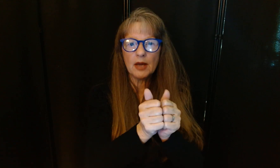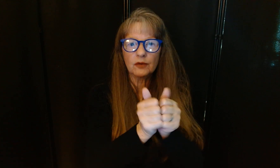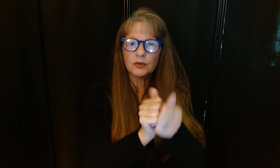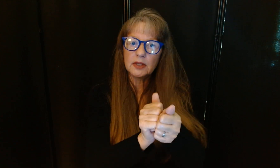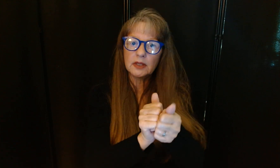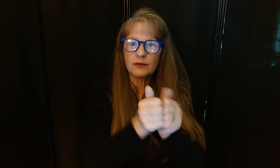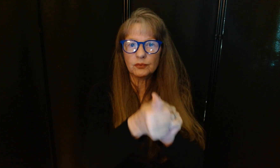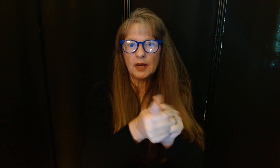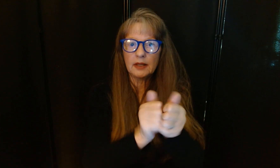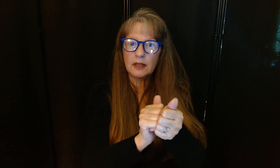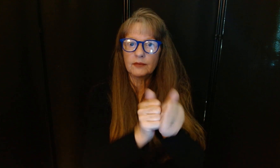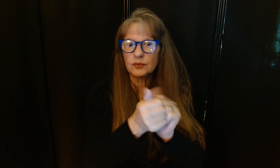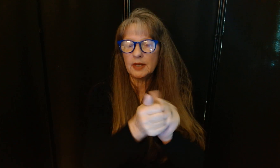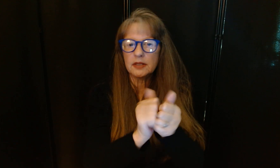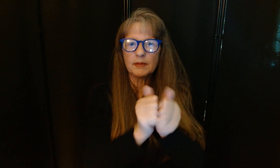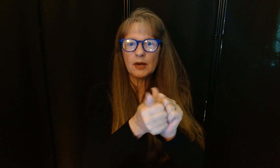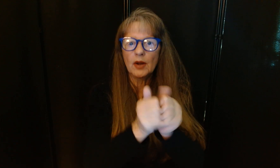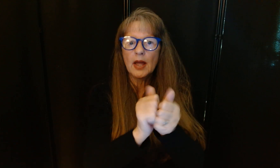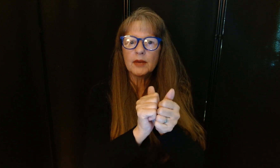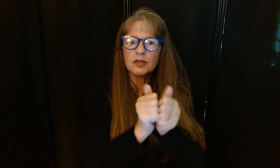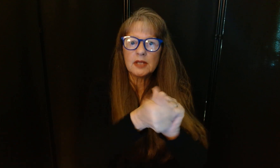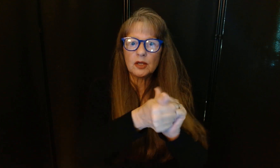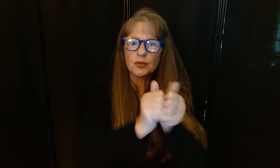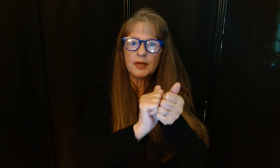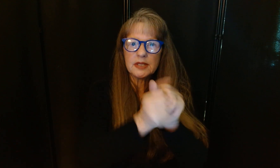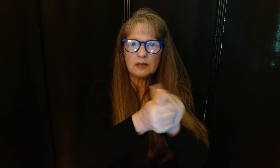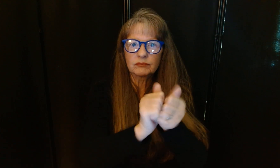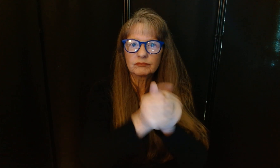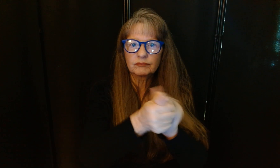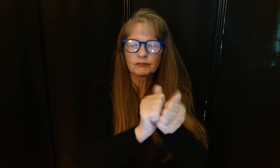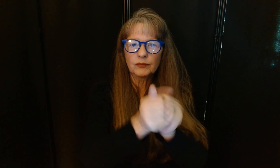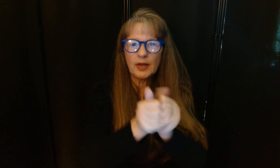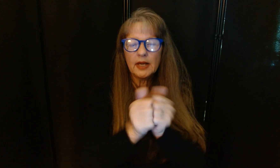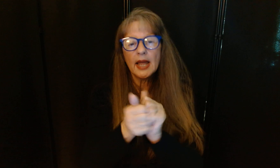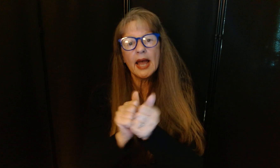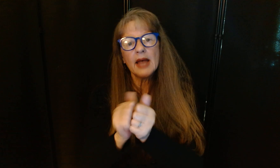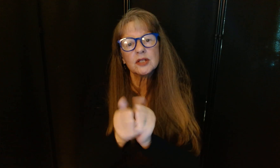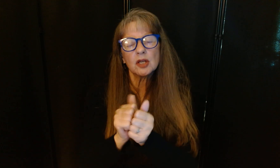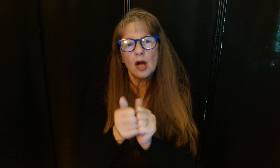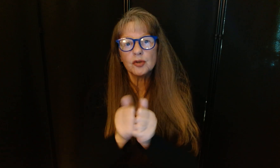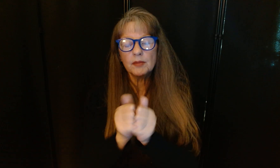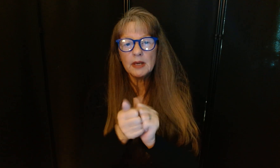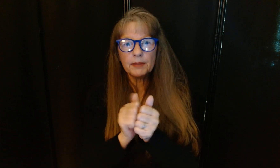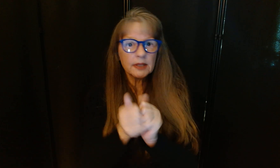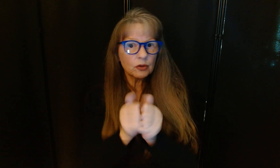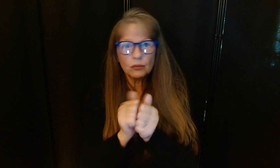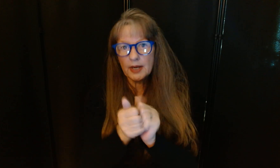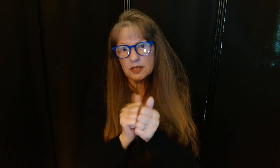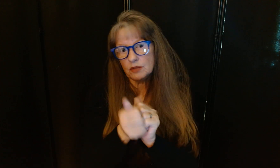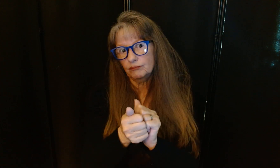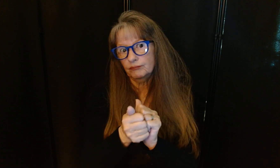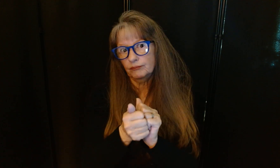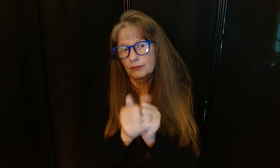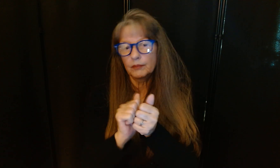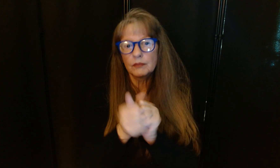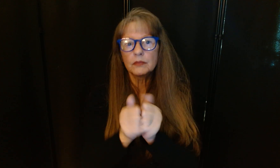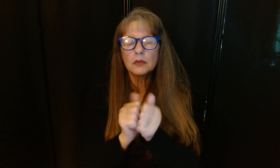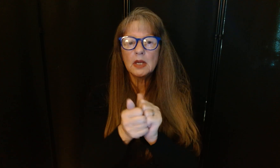if you did left, right, left, right. It doesn't matter, because it's like it's racing, right? This could also mean a political race, any kind